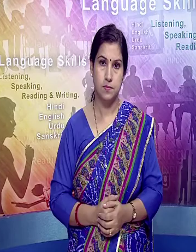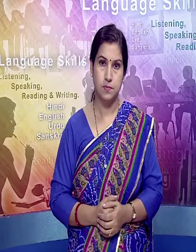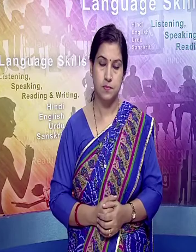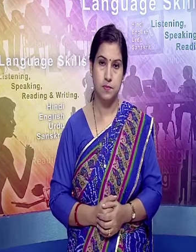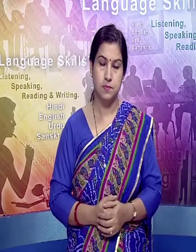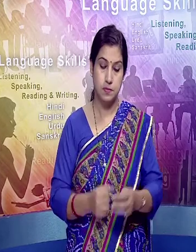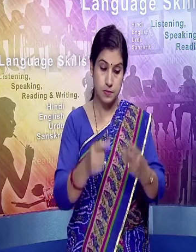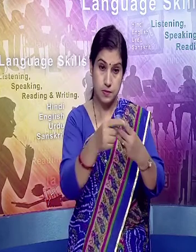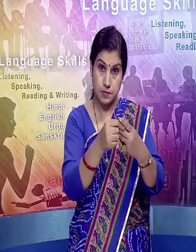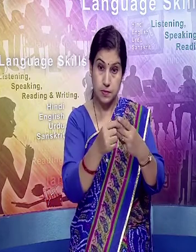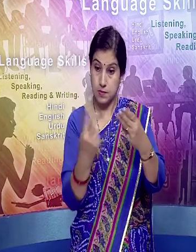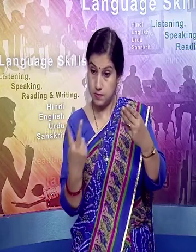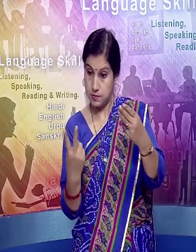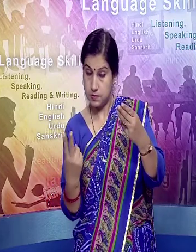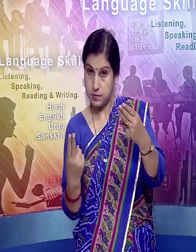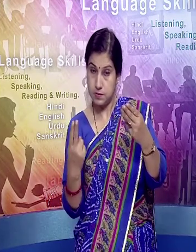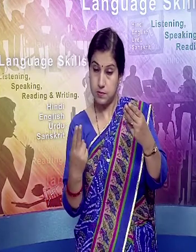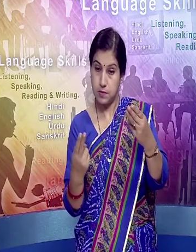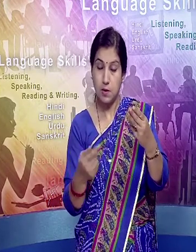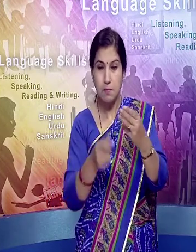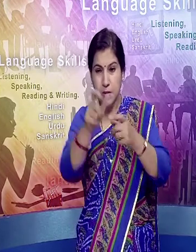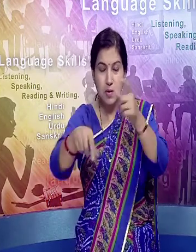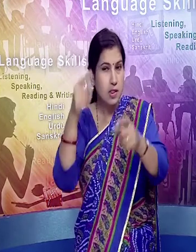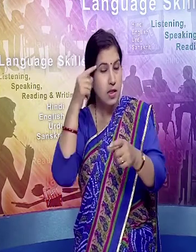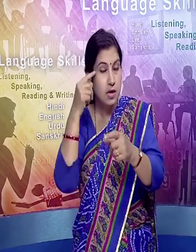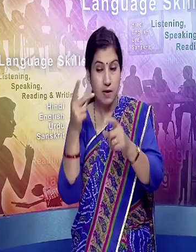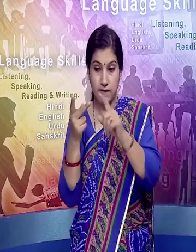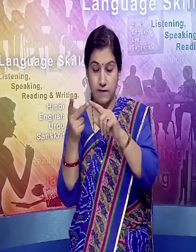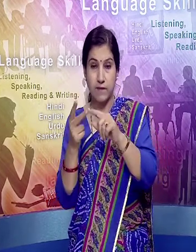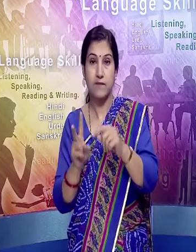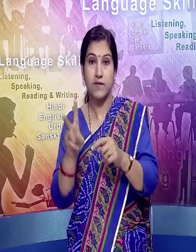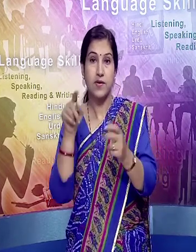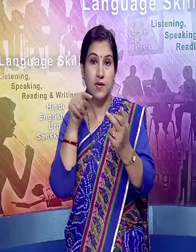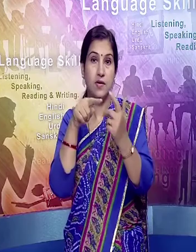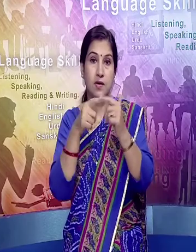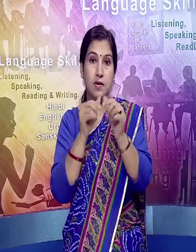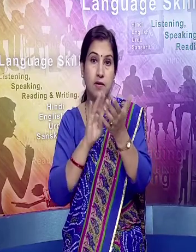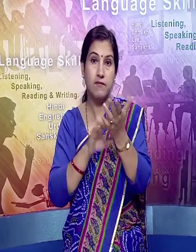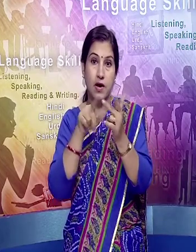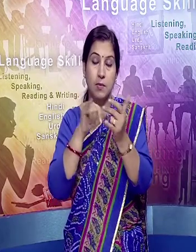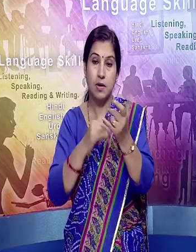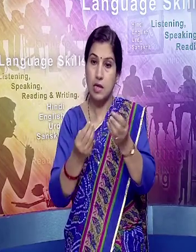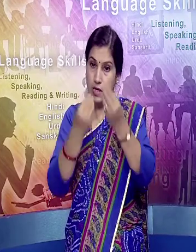Many people believe that if you eat vitamins and minerals, you will get the